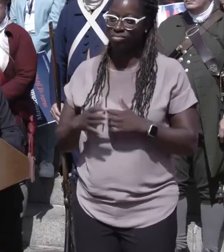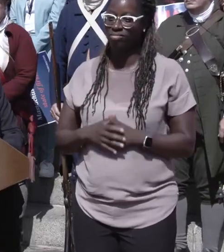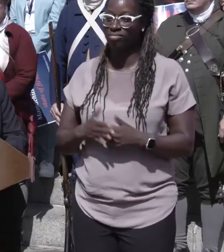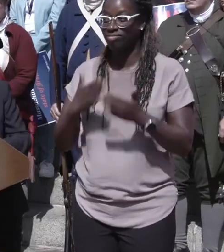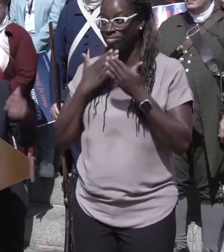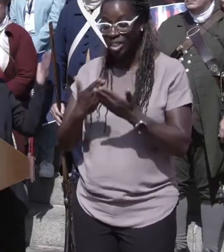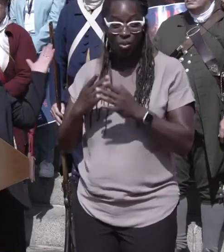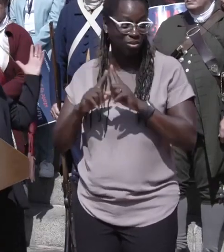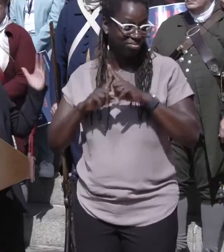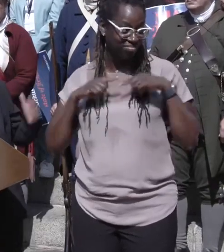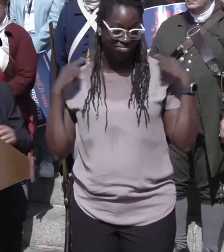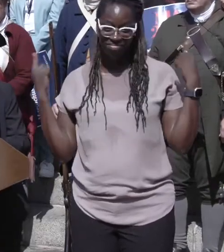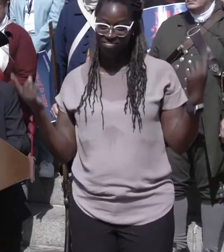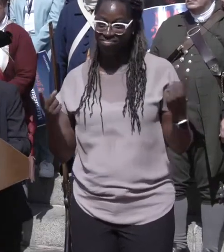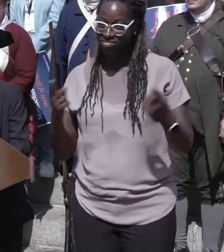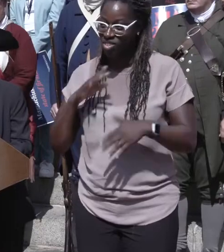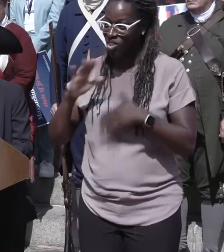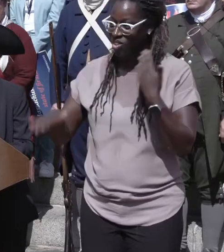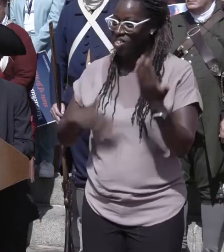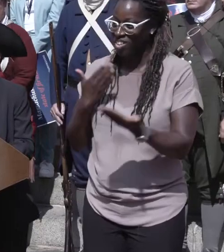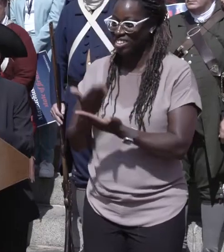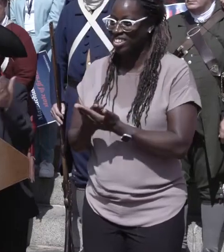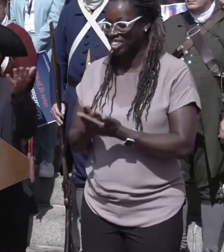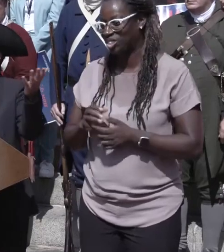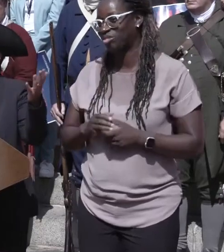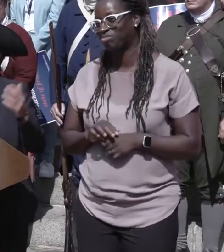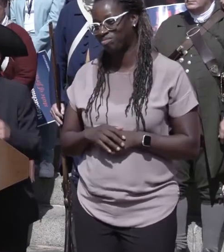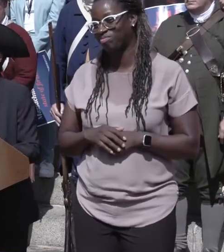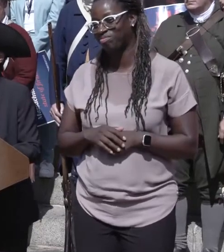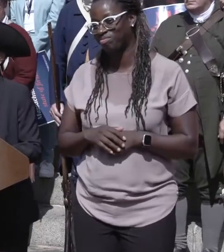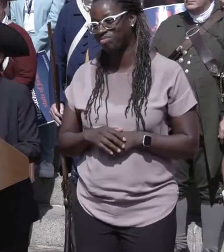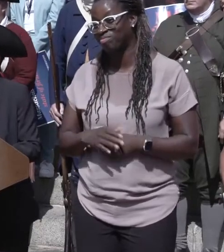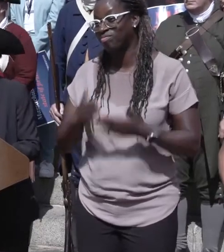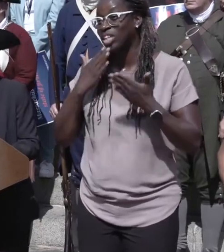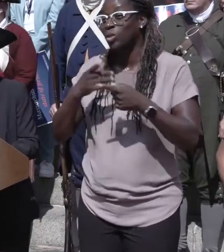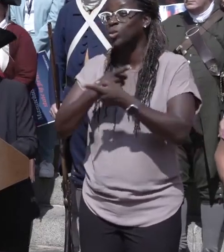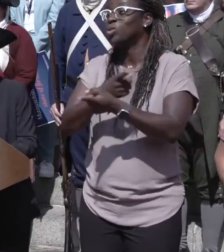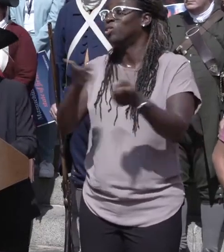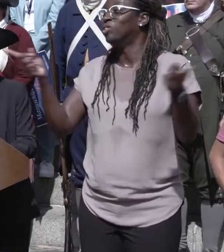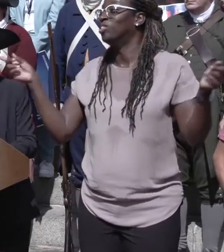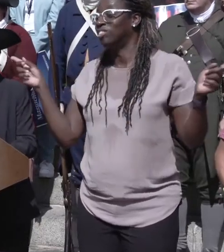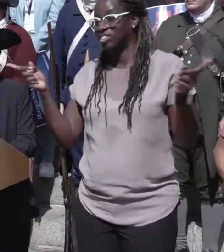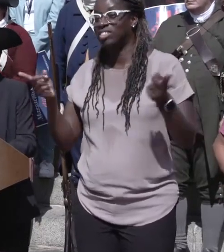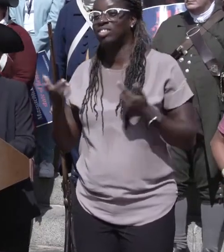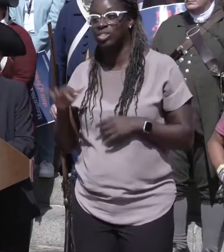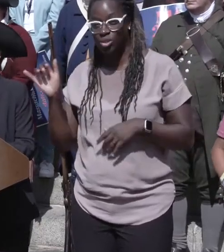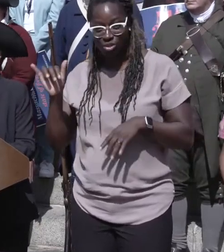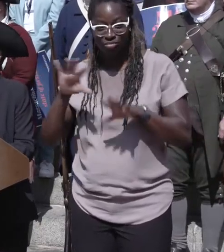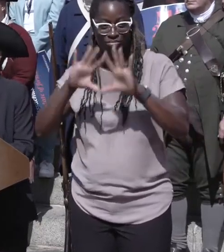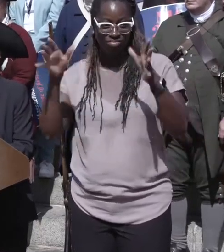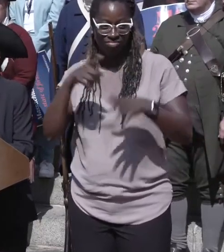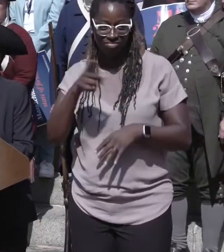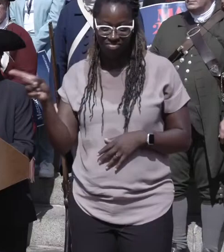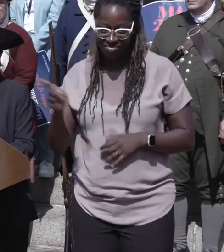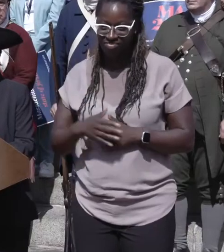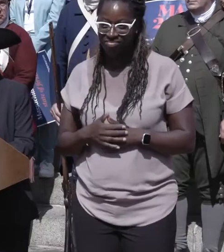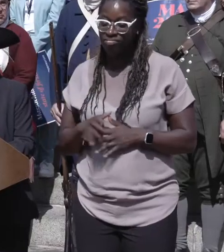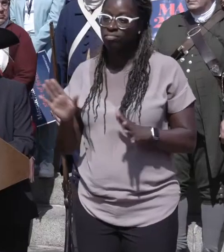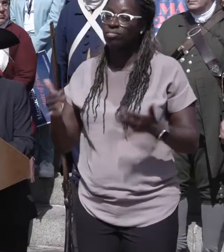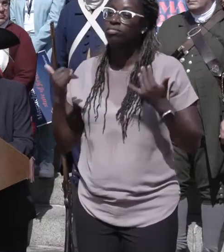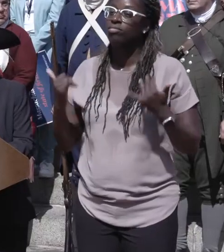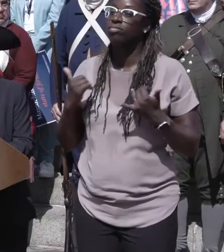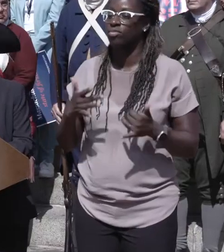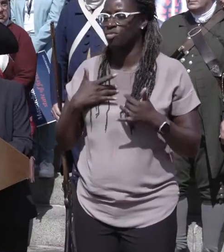Howe, Director Fox, my colleagues in the legislature, and all of you, and all of Massachusetts. I now have the distinct